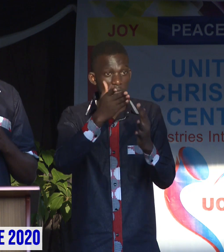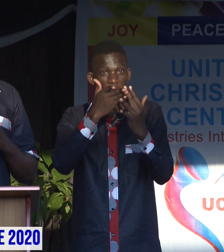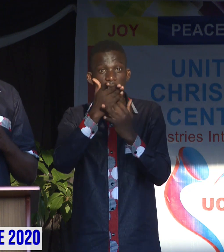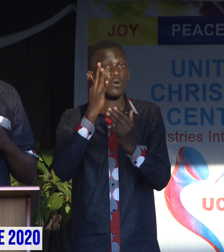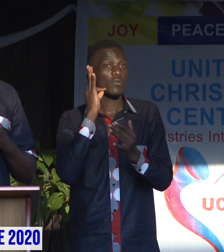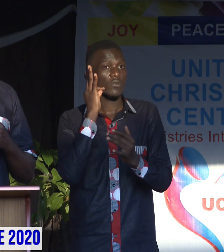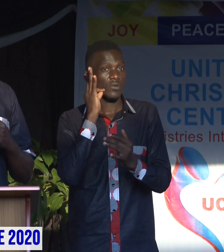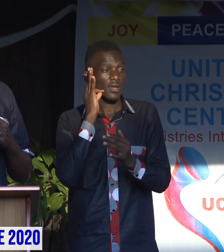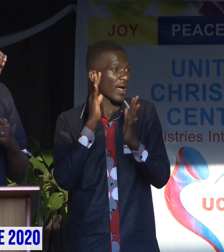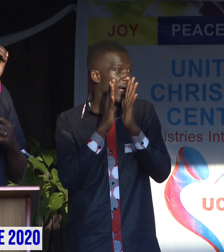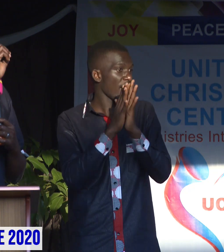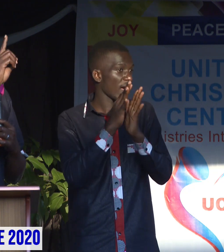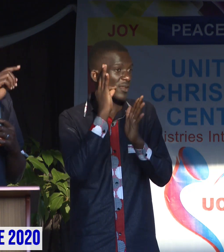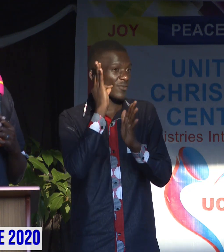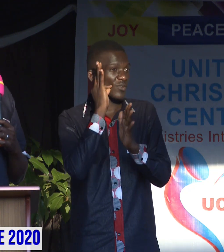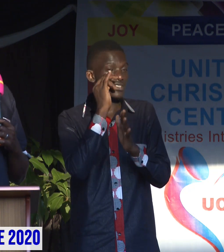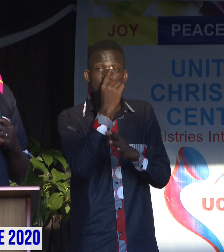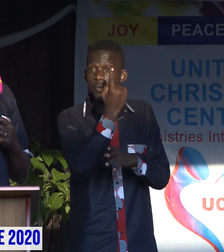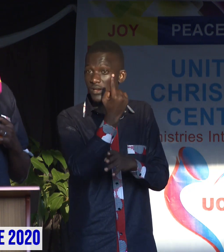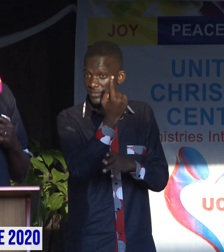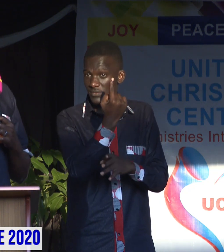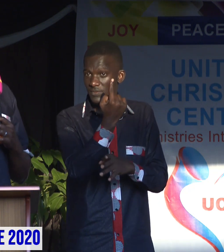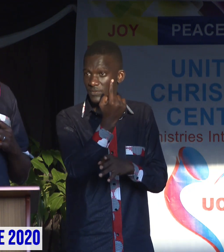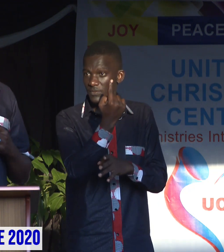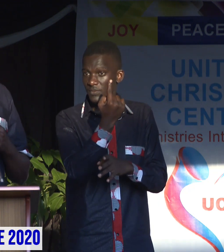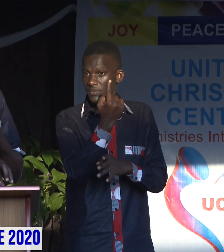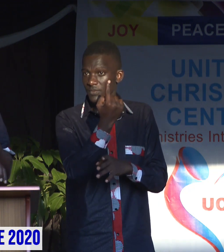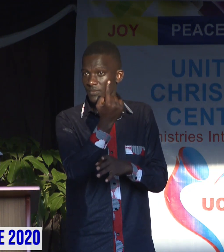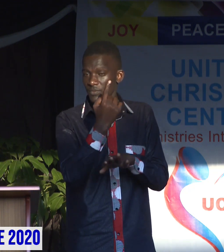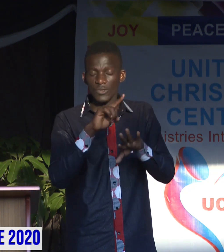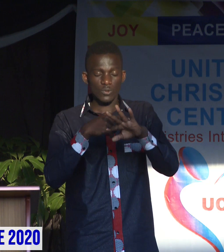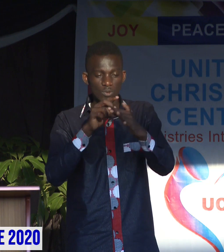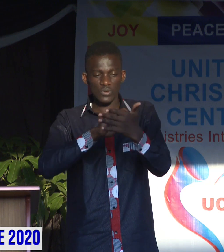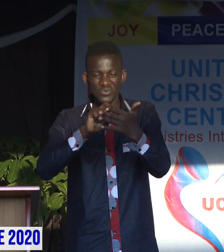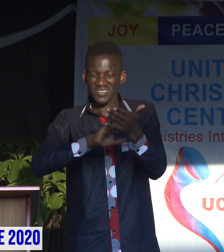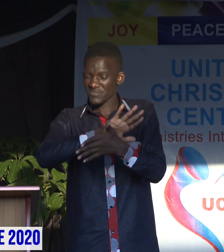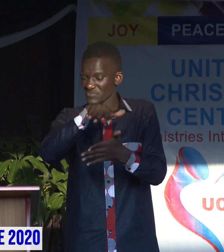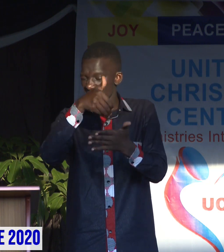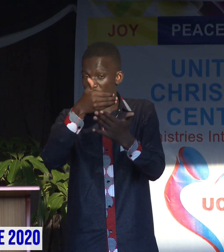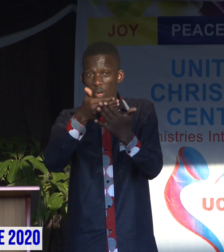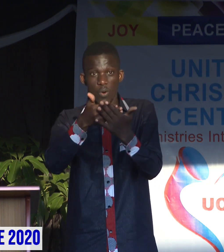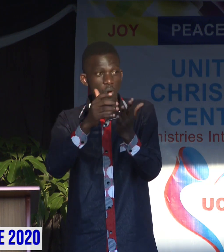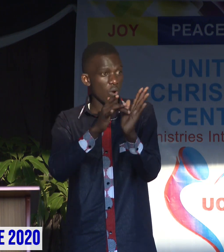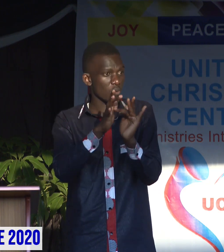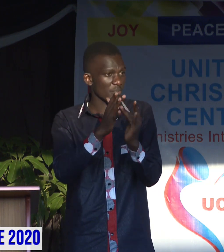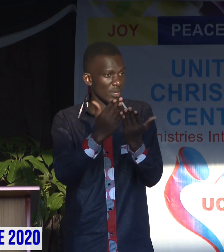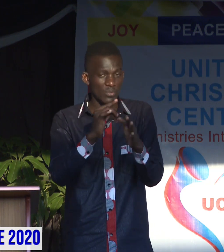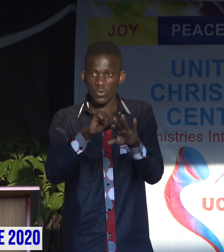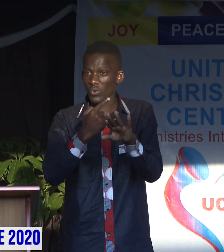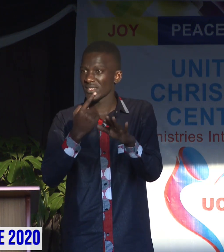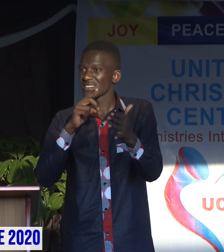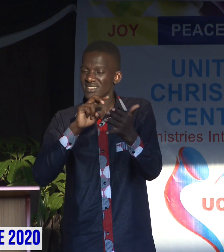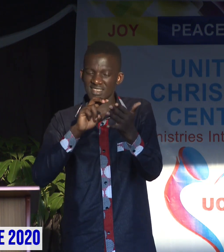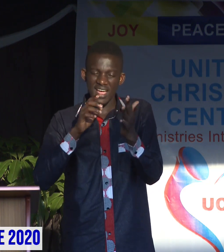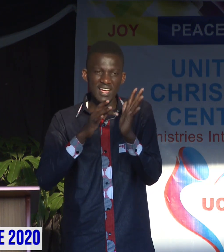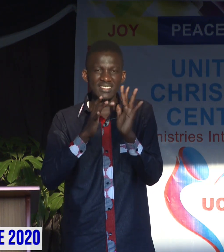ku bibala byo. And the fruit is just one. Ere kibala kiri kimu. Actually, when you read the whole Bible, when Jesus is talking about the fruit,